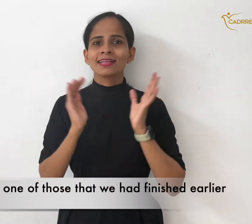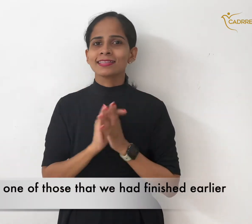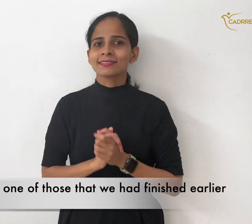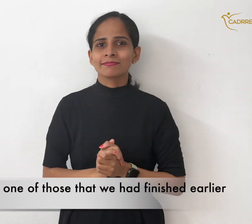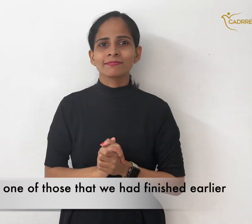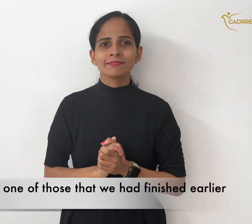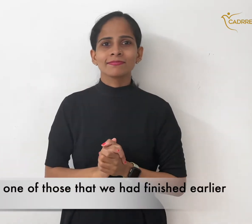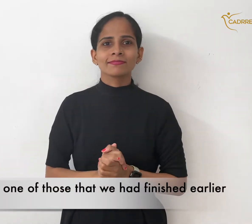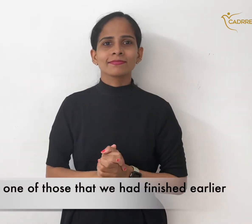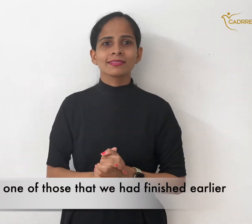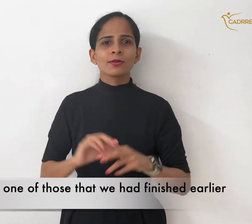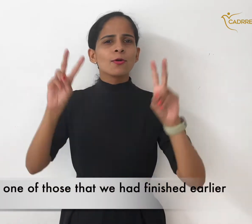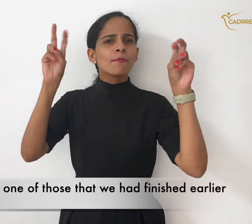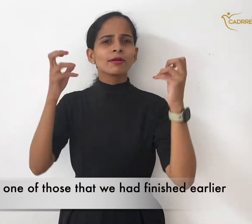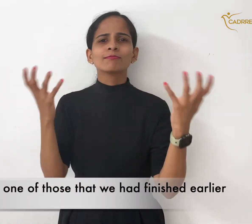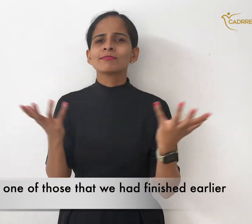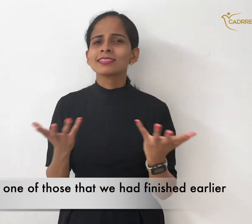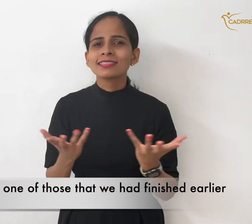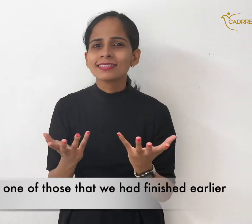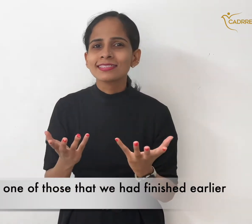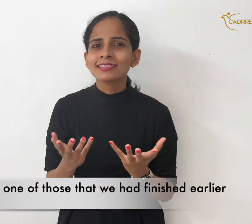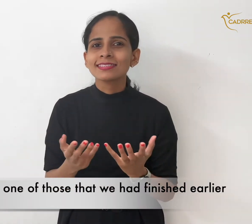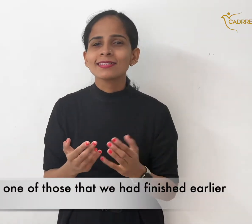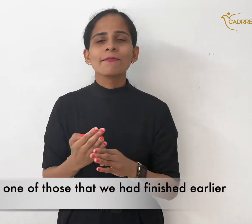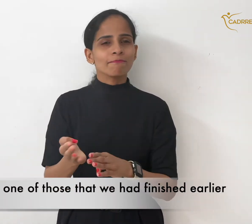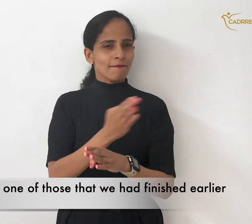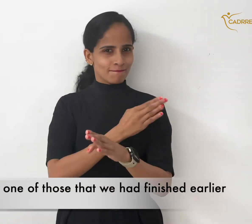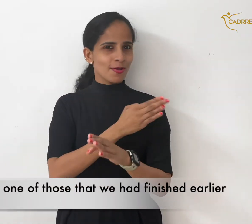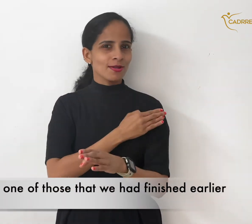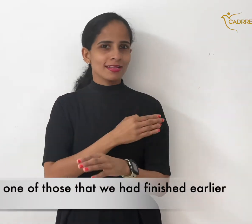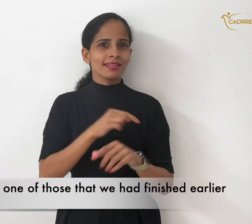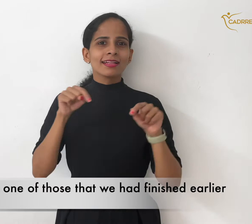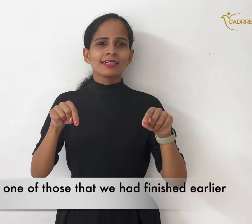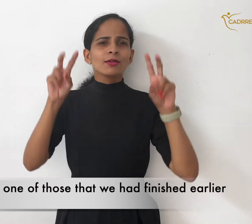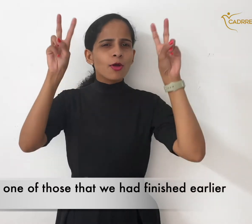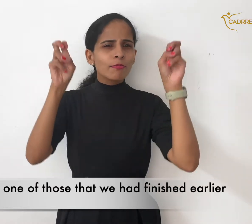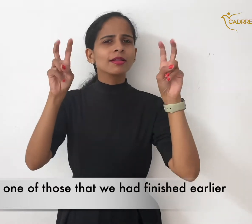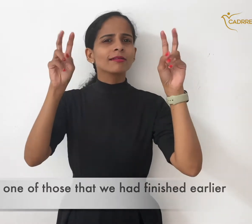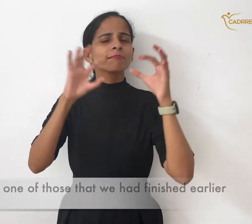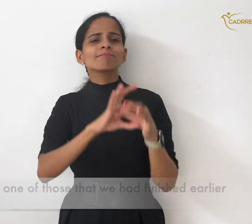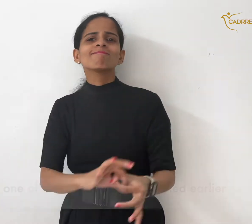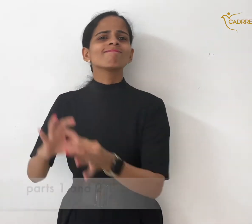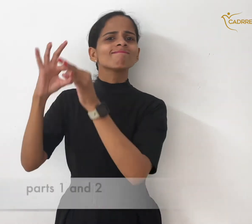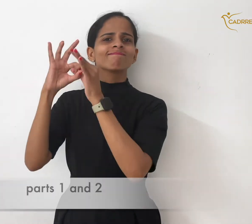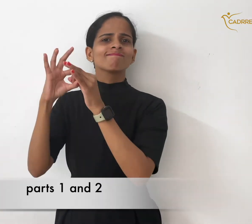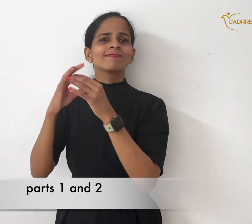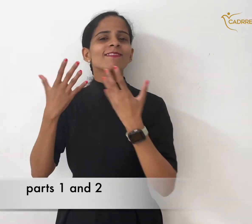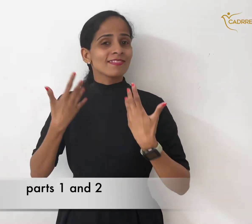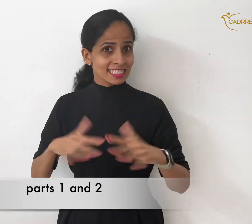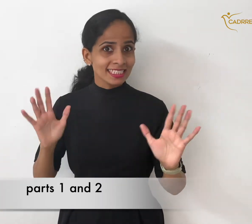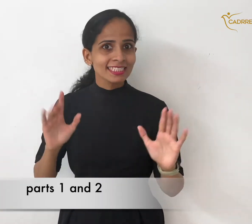The topic is again one of those that we had finished earlier, parts 1 and